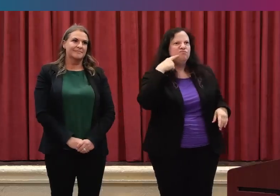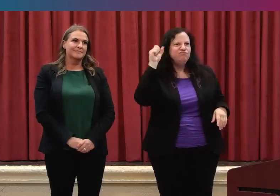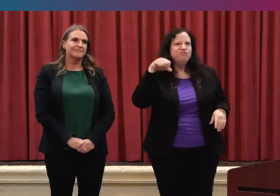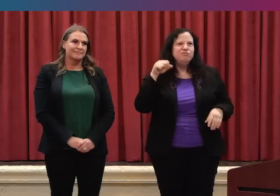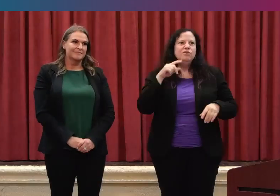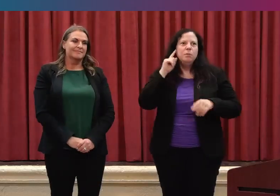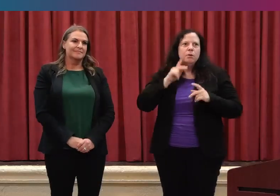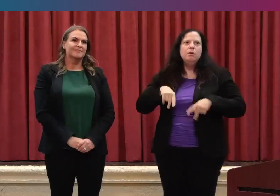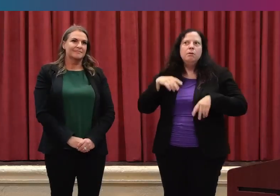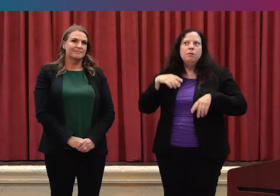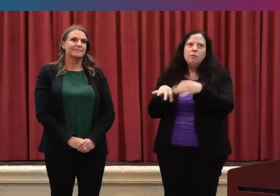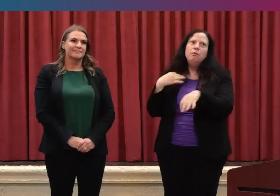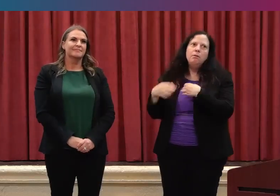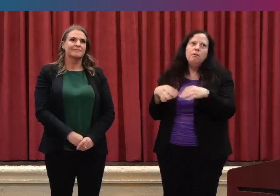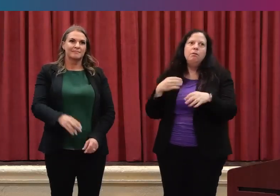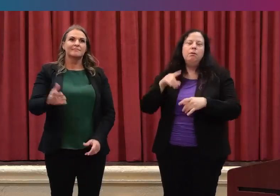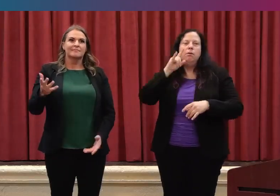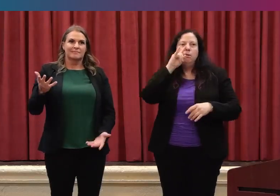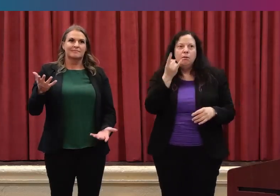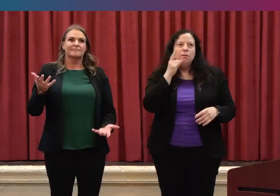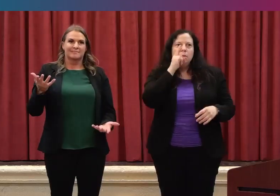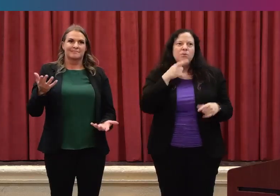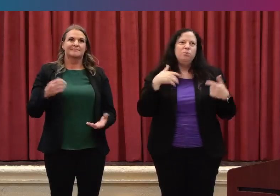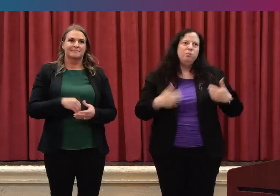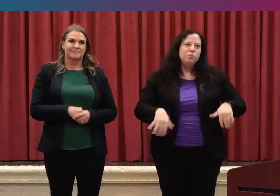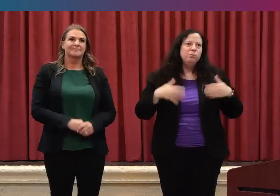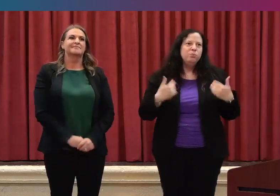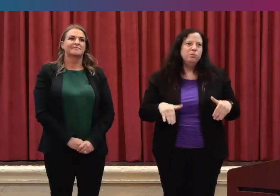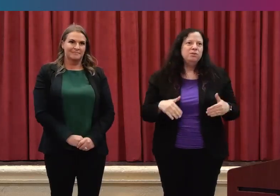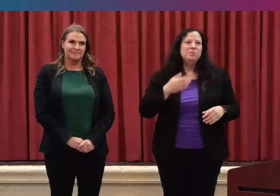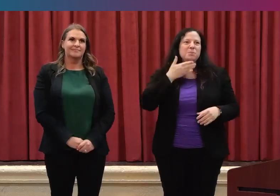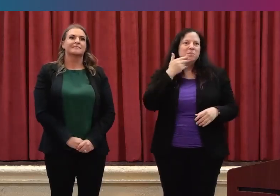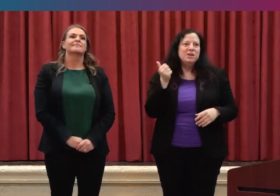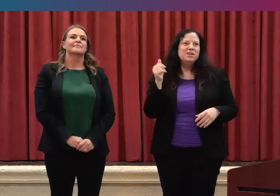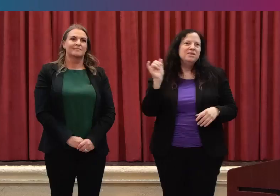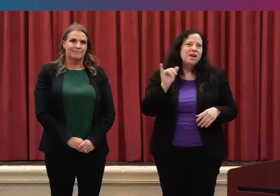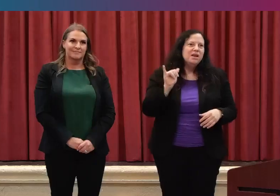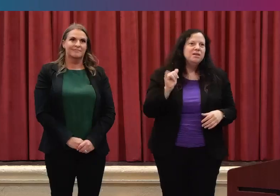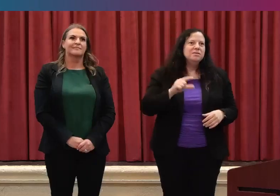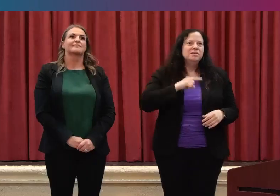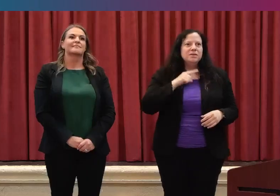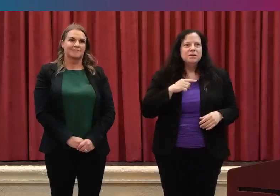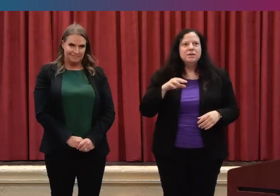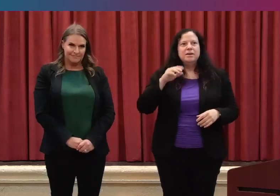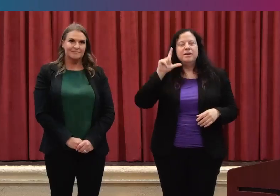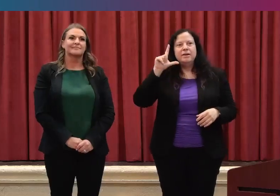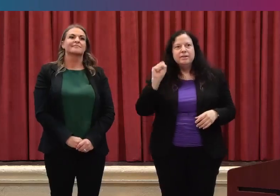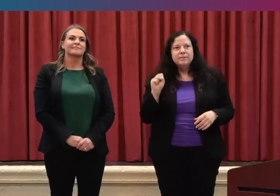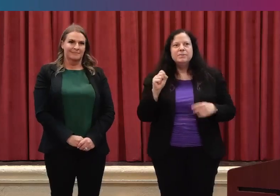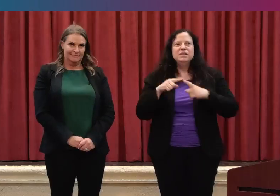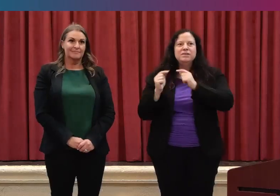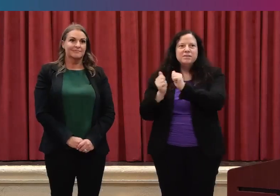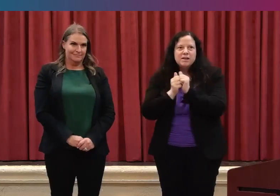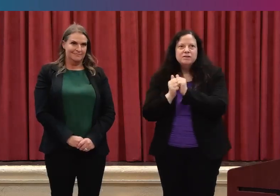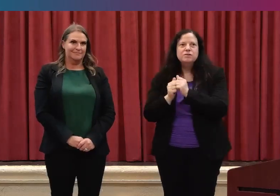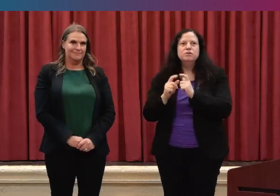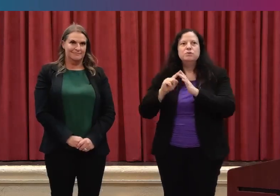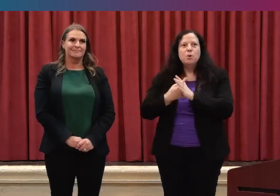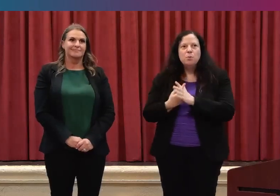that education. Another side comment saying, yeah, that's true, I don't want to have to provide all that education. Best like GLAD or LifeSigns together